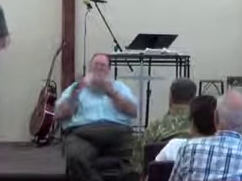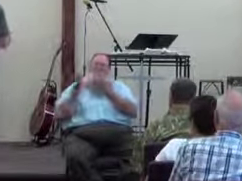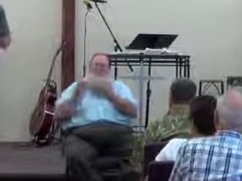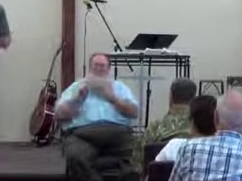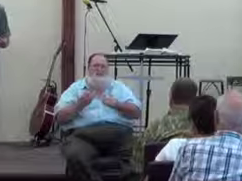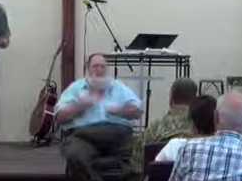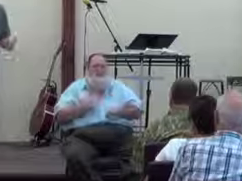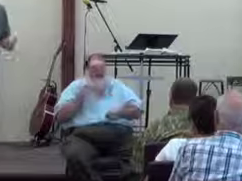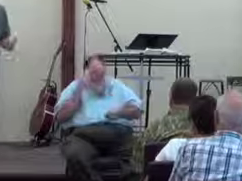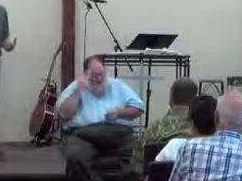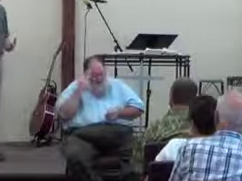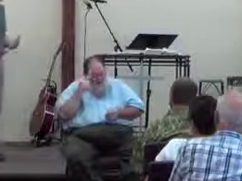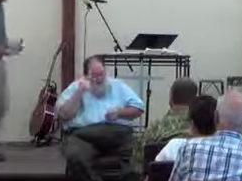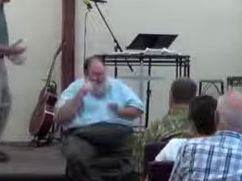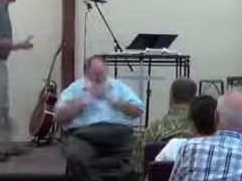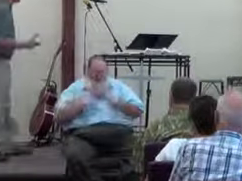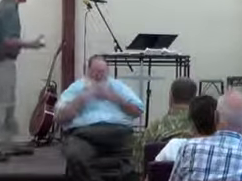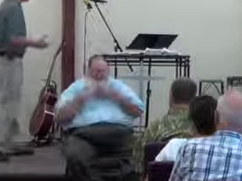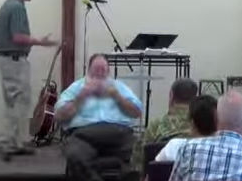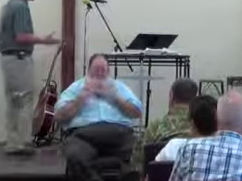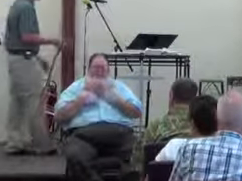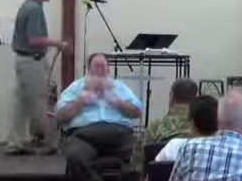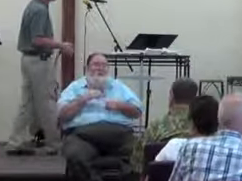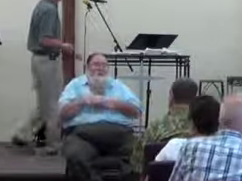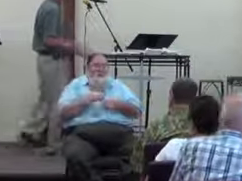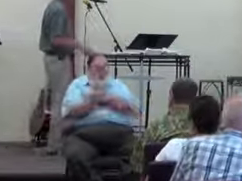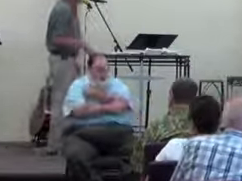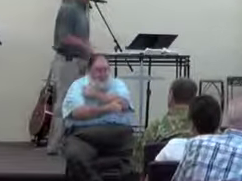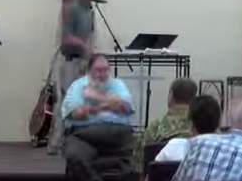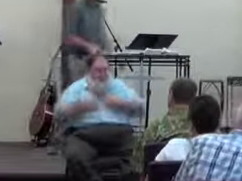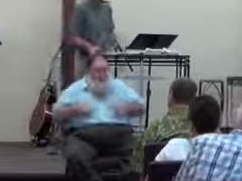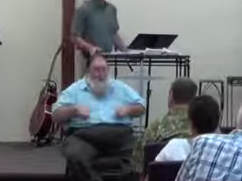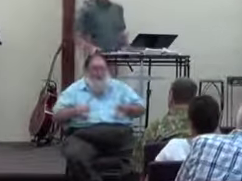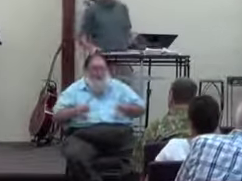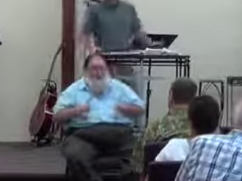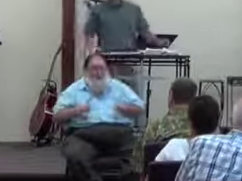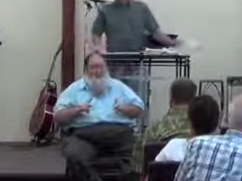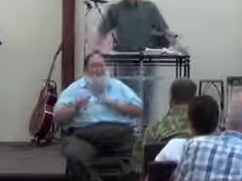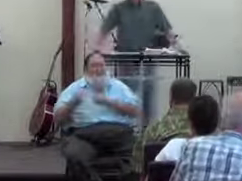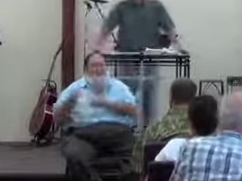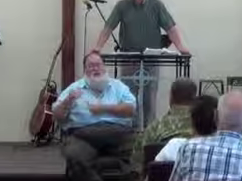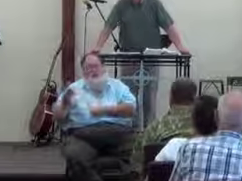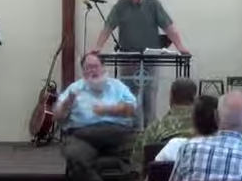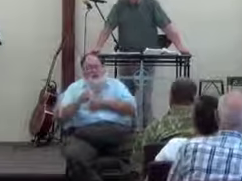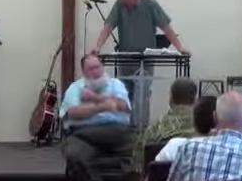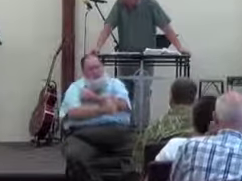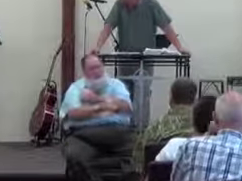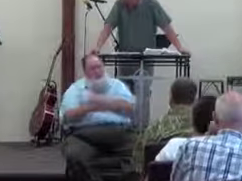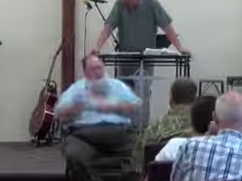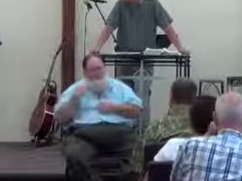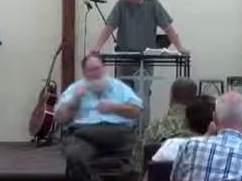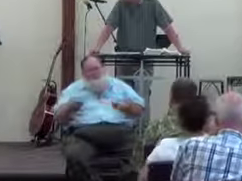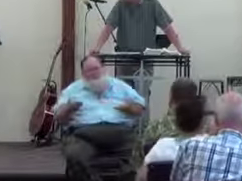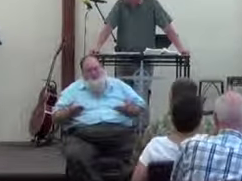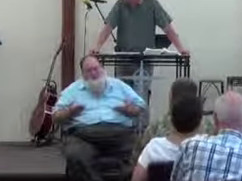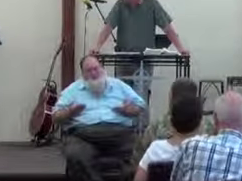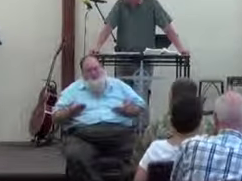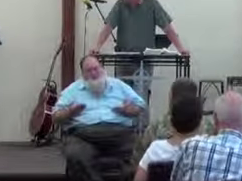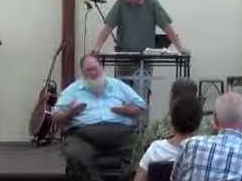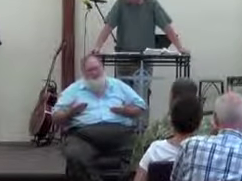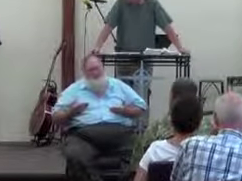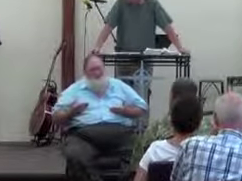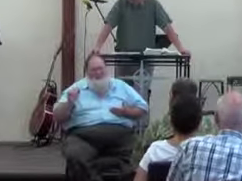You know, because I kept thinking about how thankful I am to be in this country. I've had the opportunity to visit some other countries, and I've seen some things out there